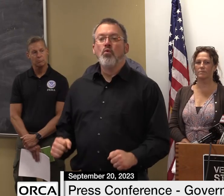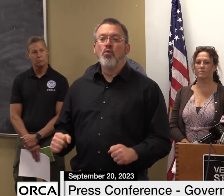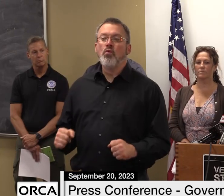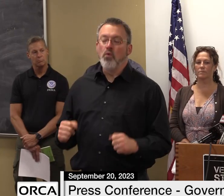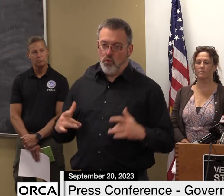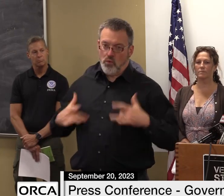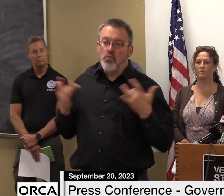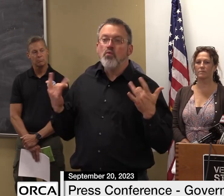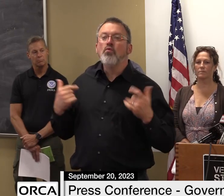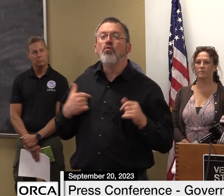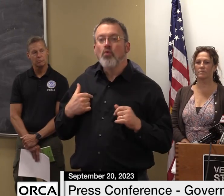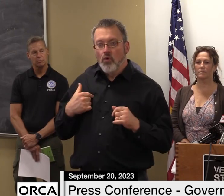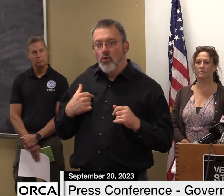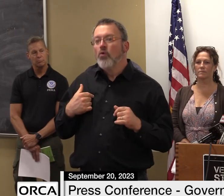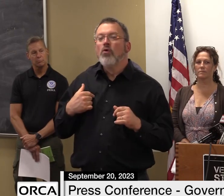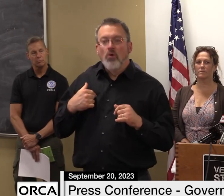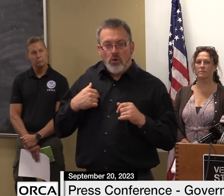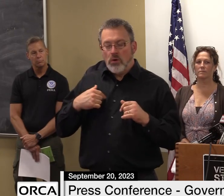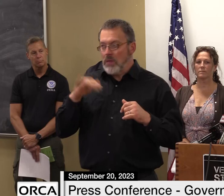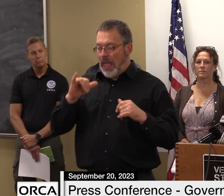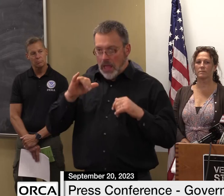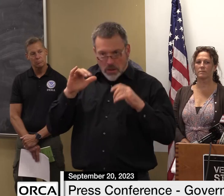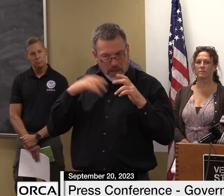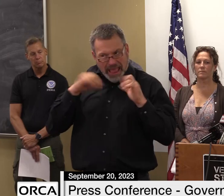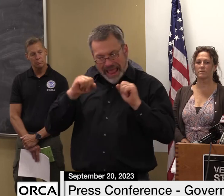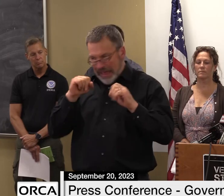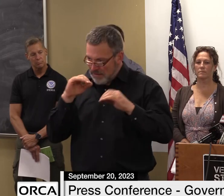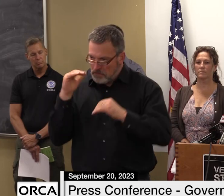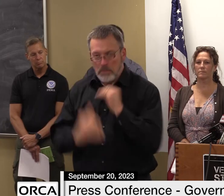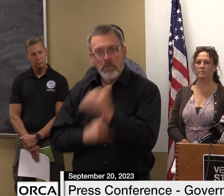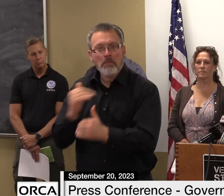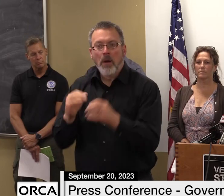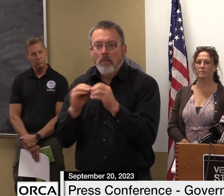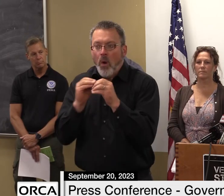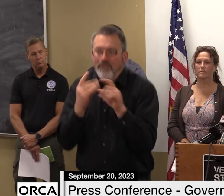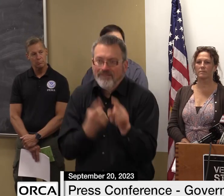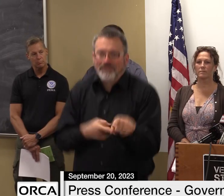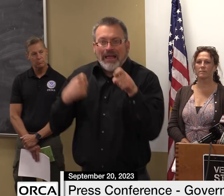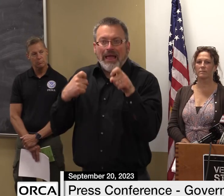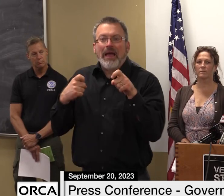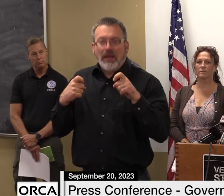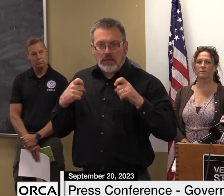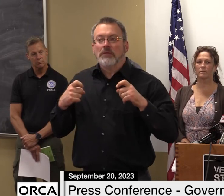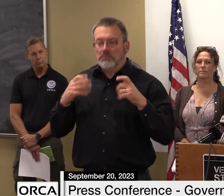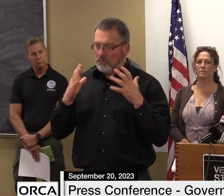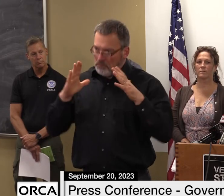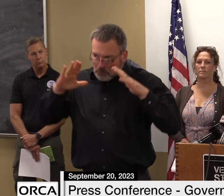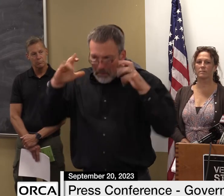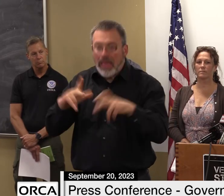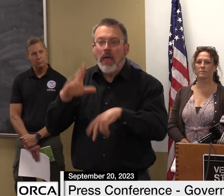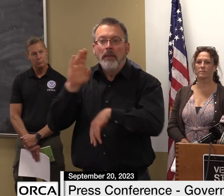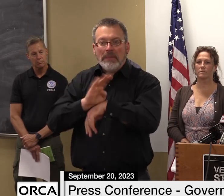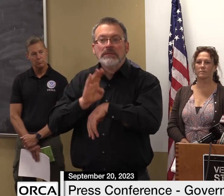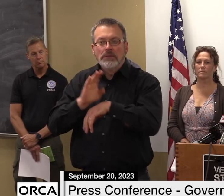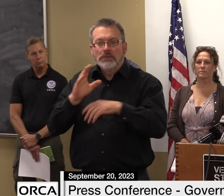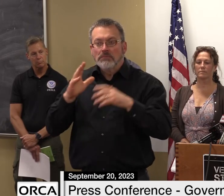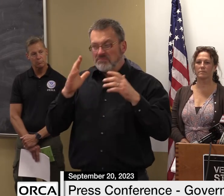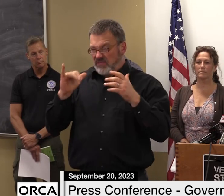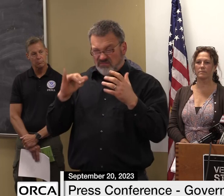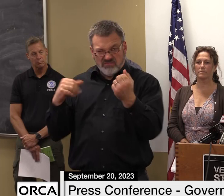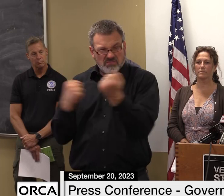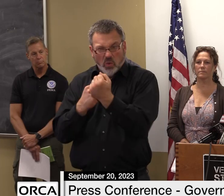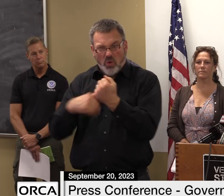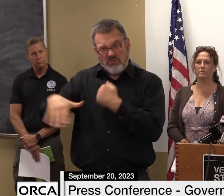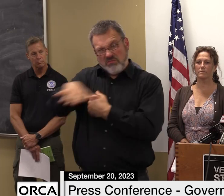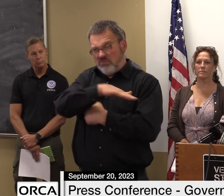is going to put us in a much better position to recover and to fulfill our vision for the market and for the community. We've lost